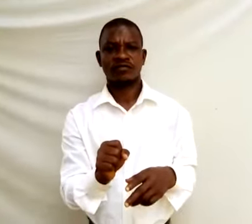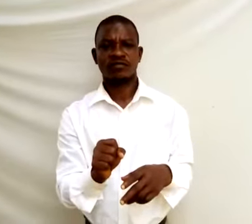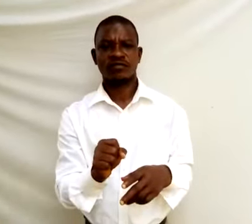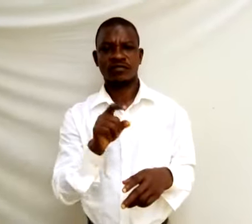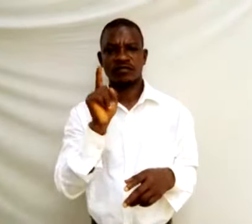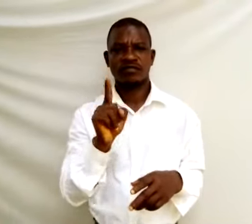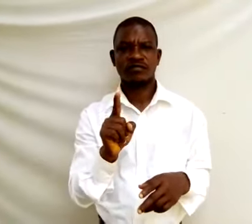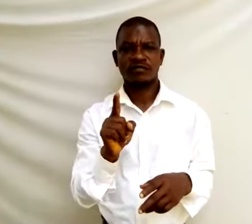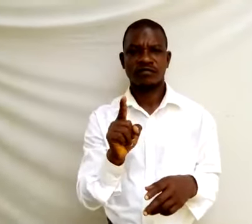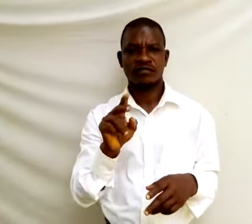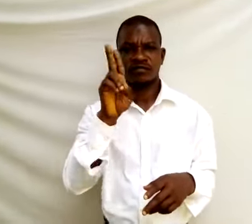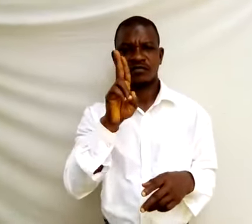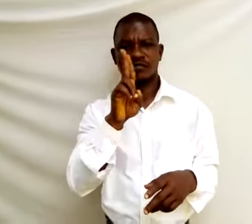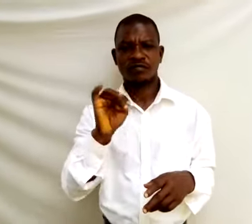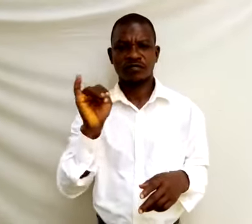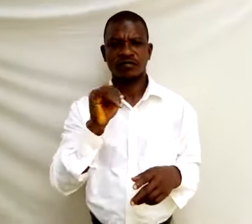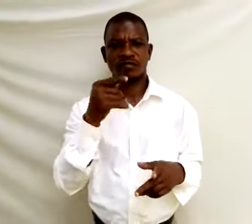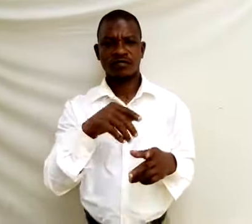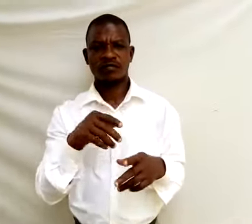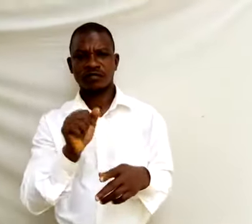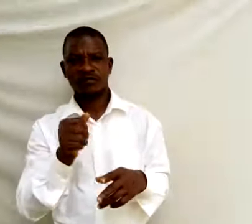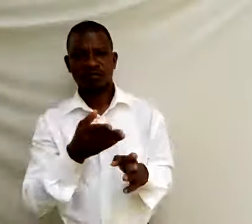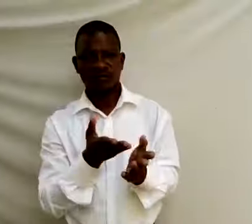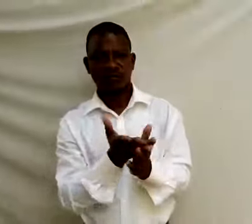1. Using the appropriate example,